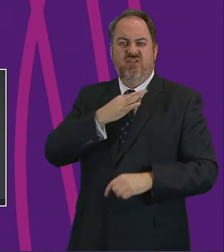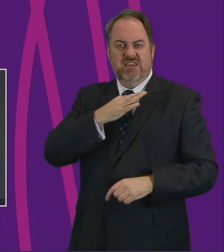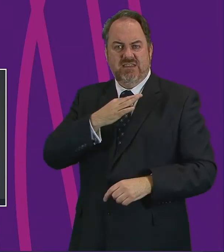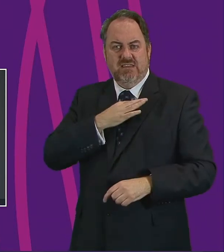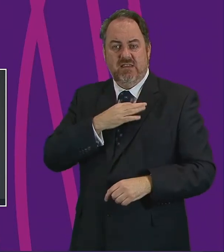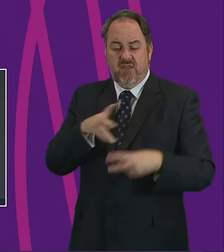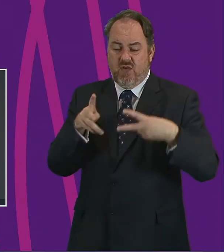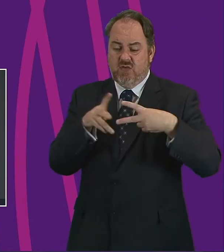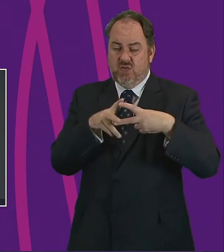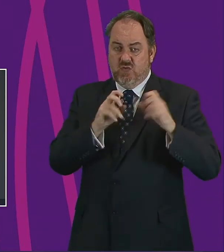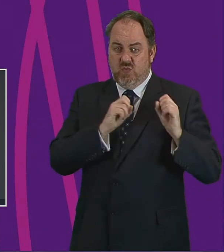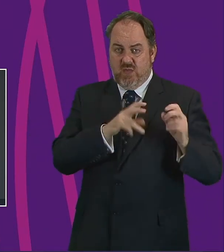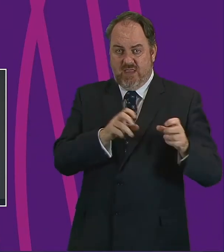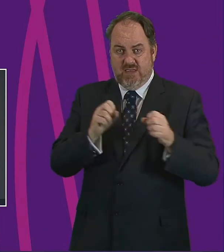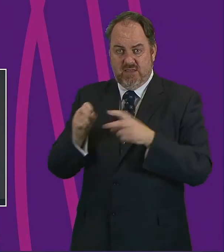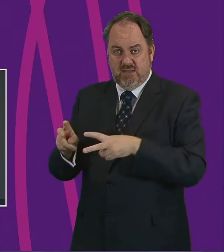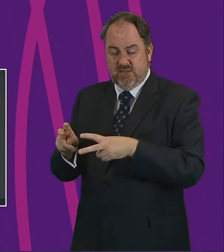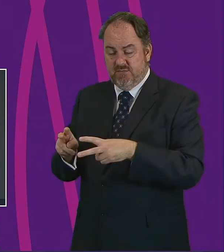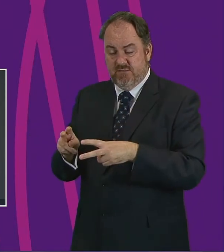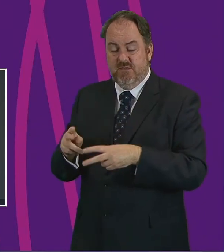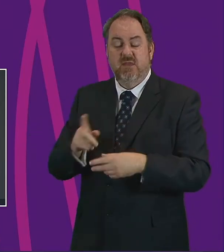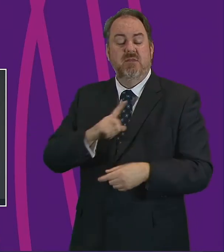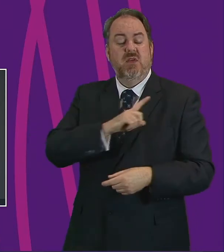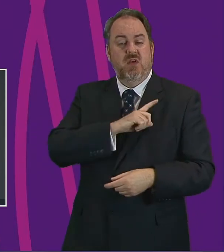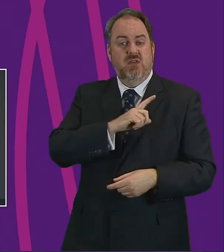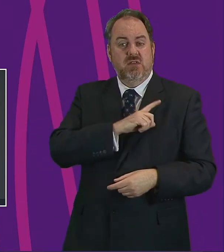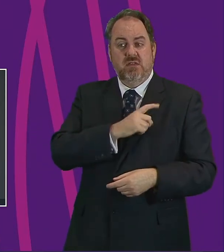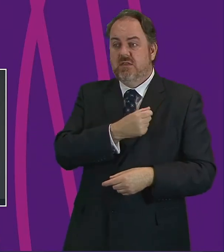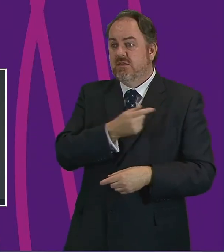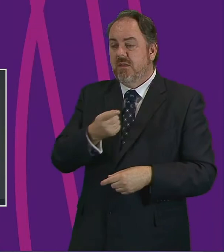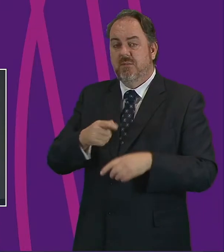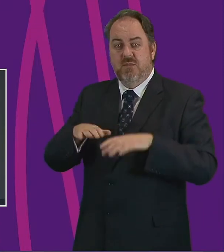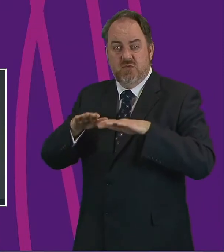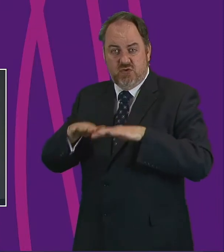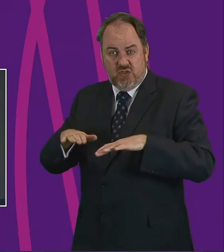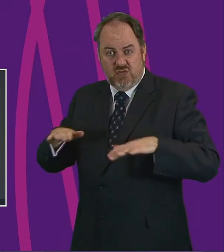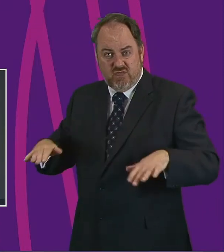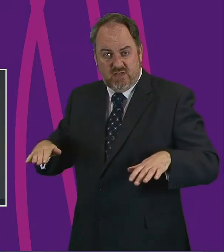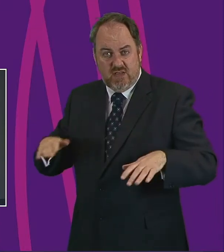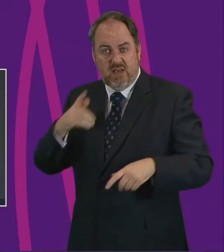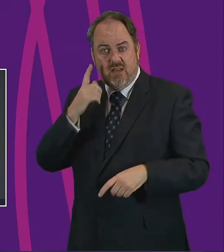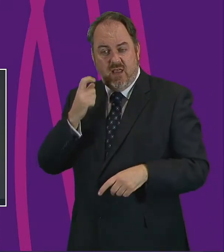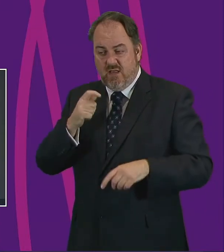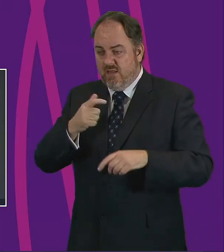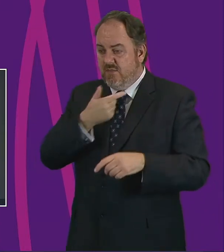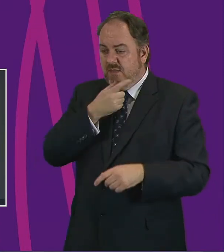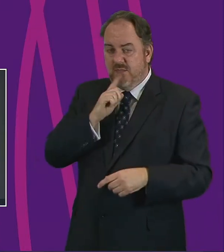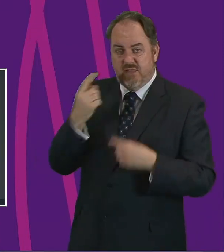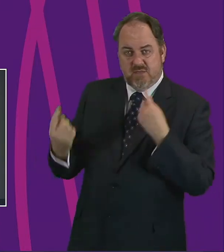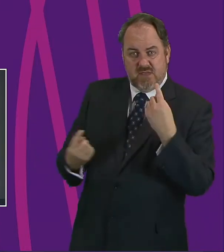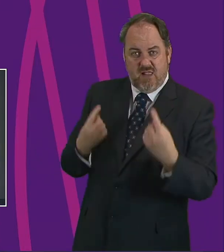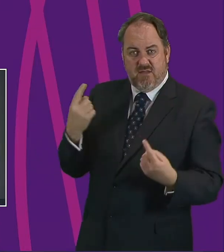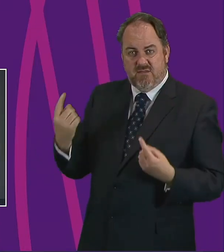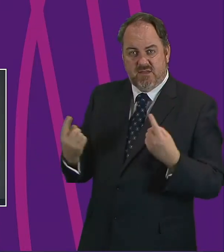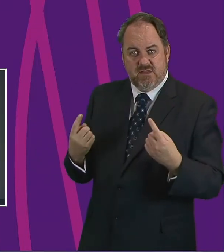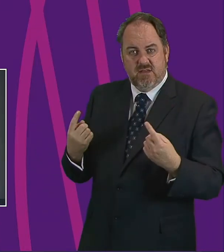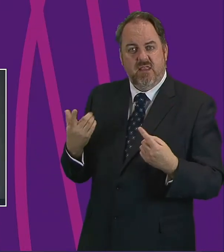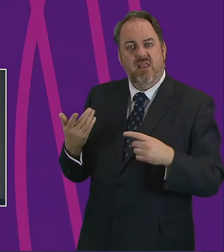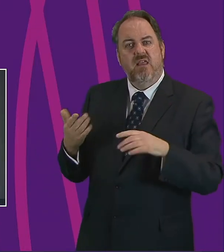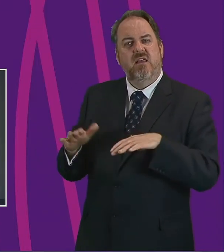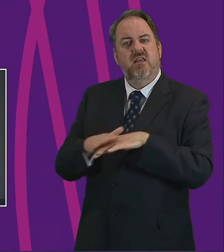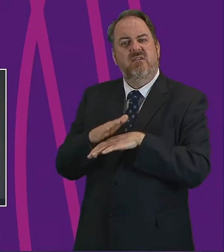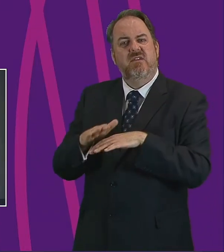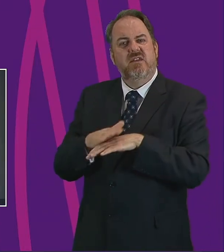elements. First of all, there is those children and young people who are within our child protection